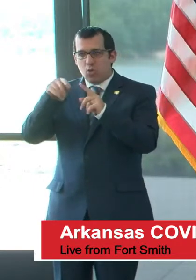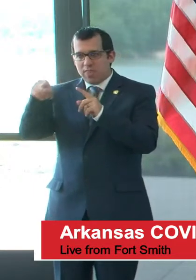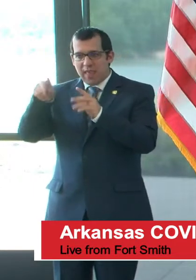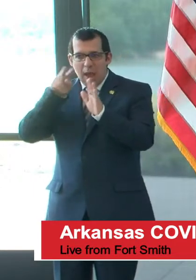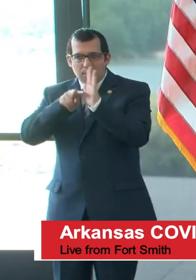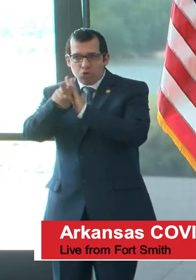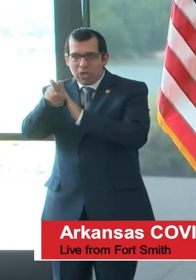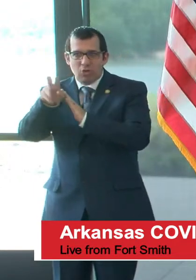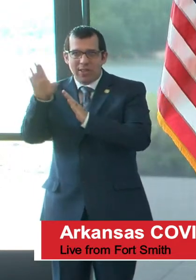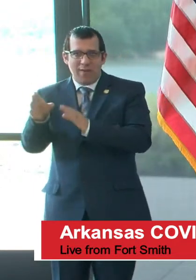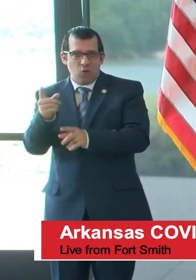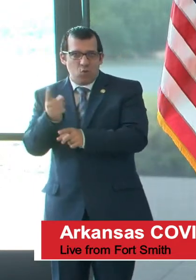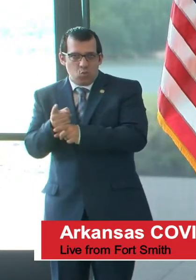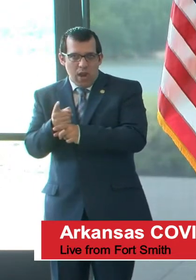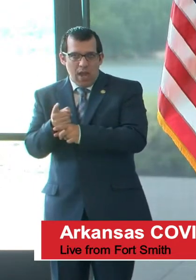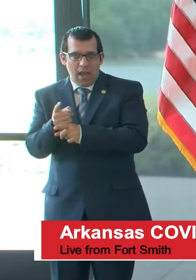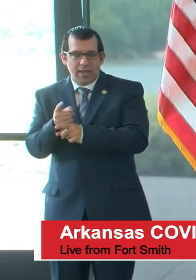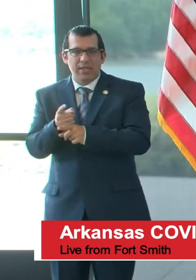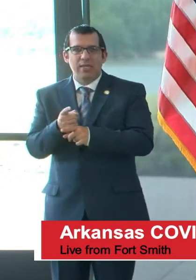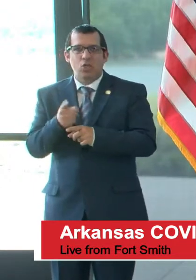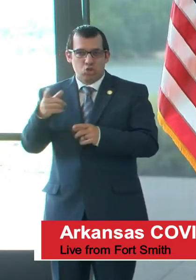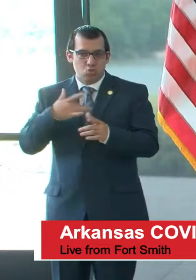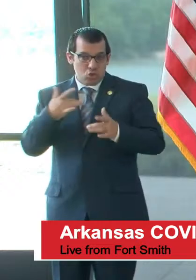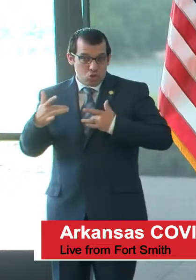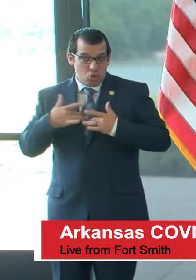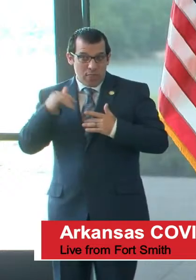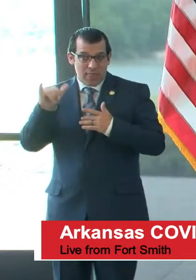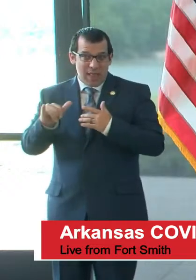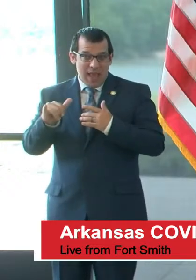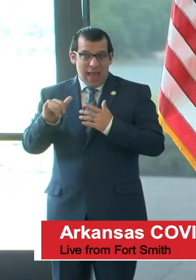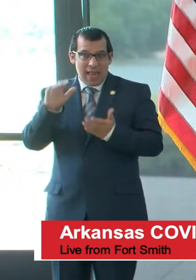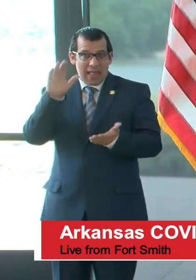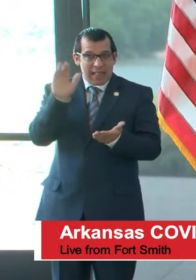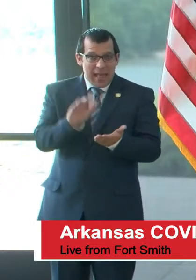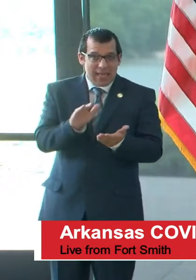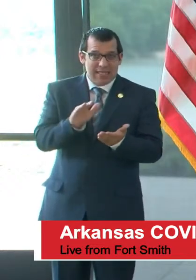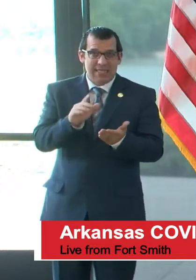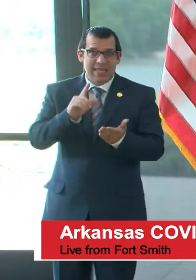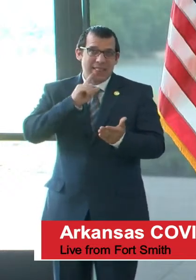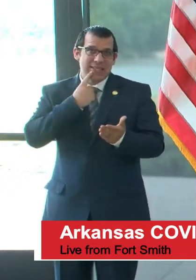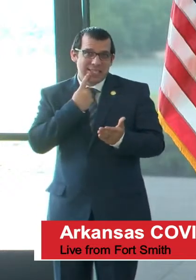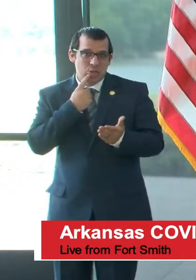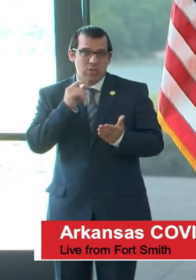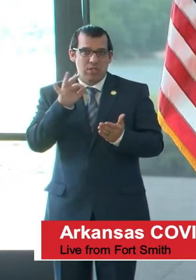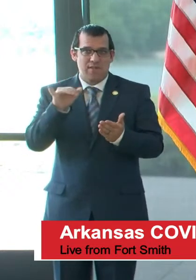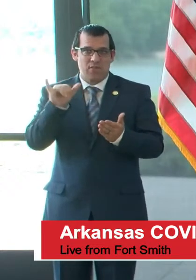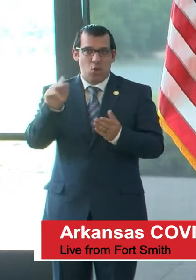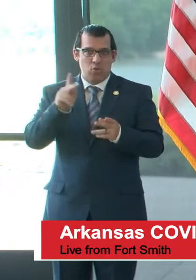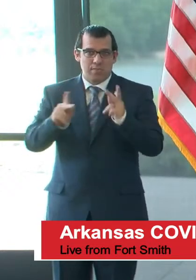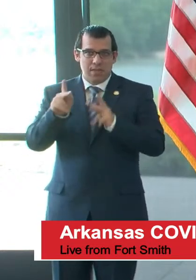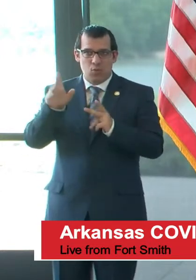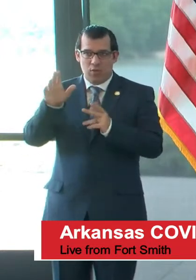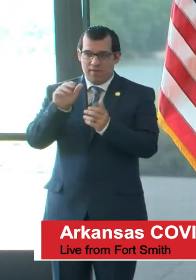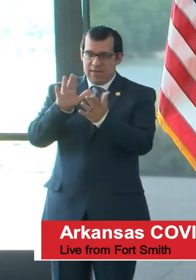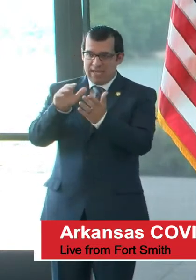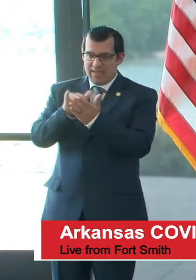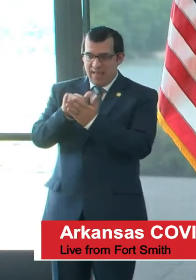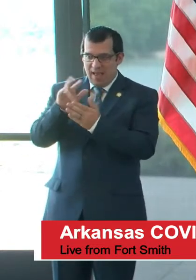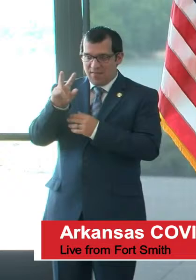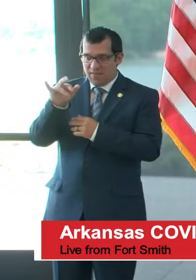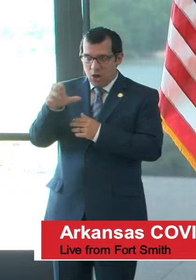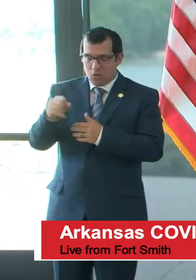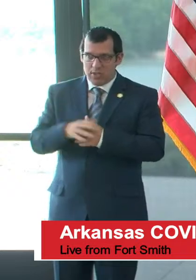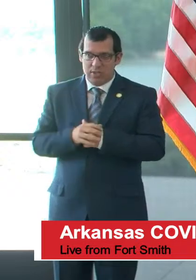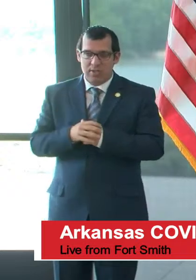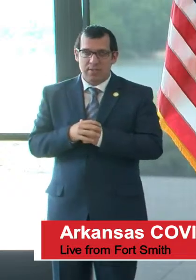anymore? They're never right. And are you concerned that lessens the seriousness with which people face the virus?